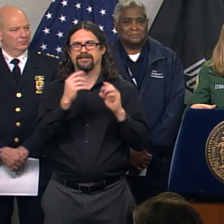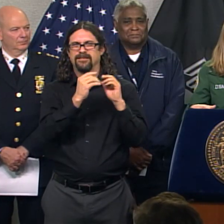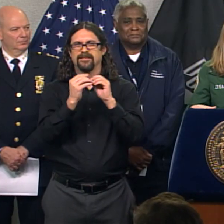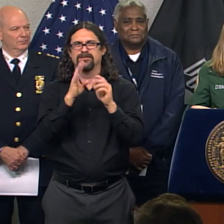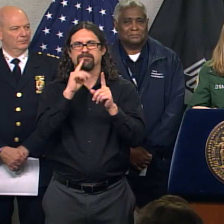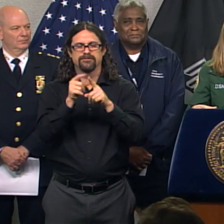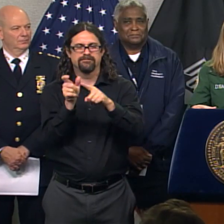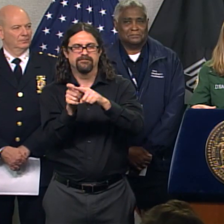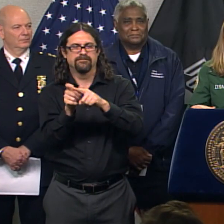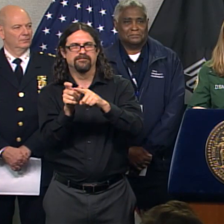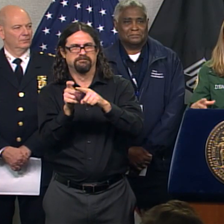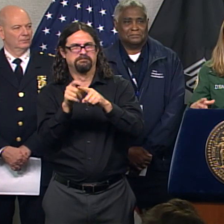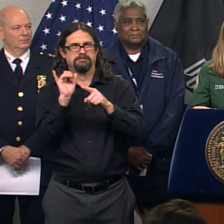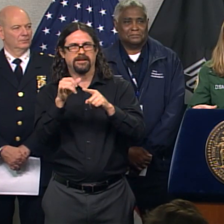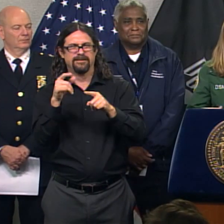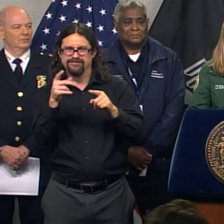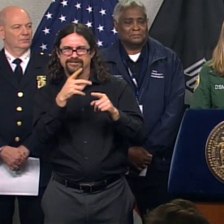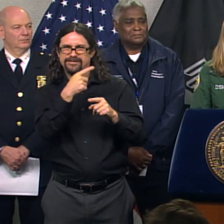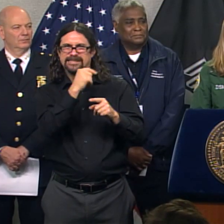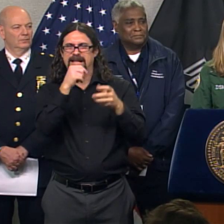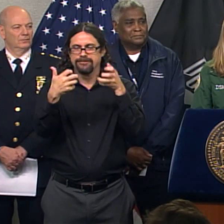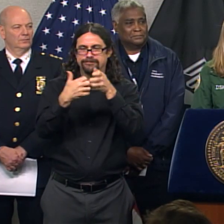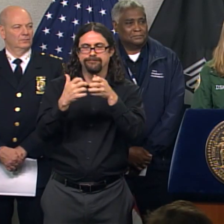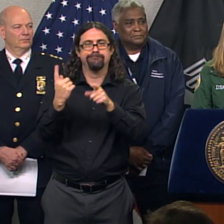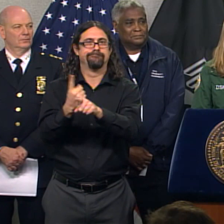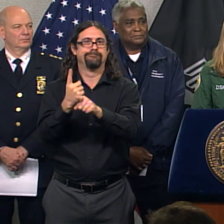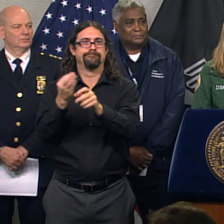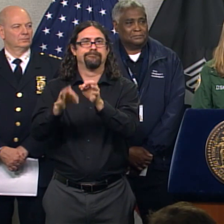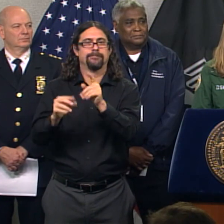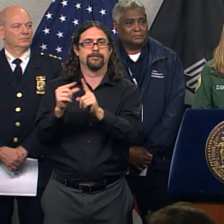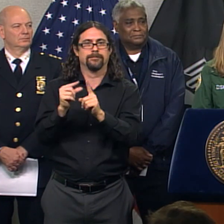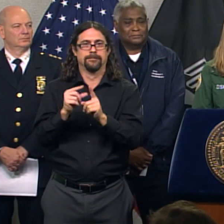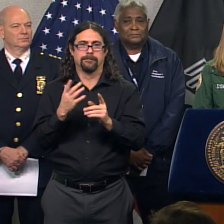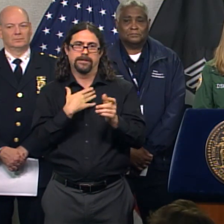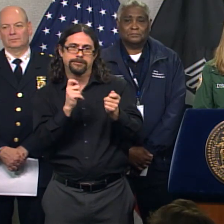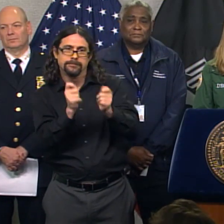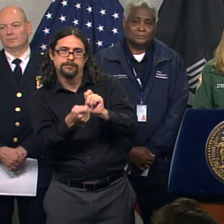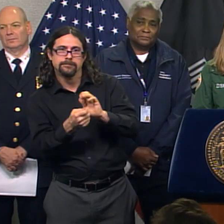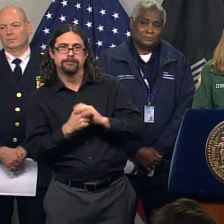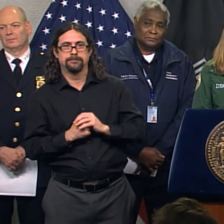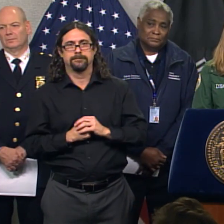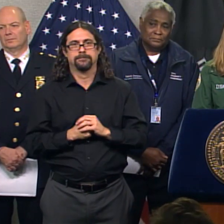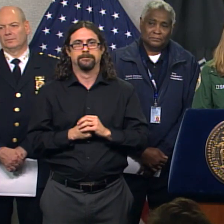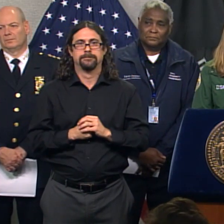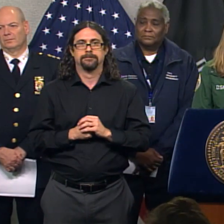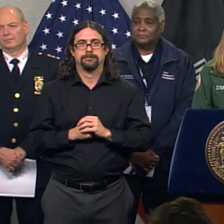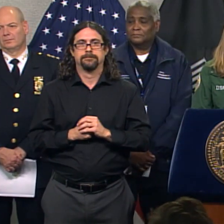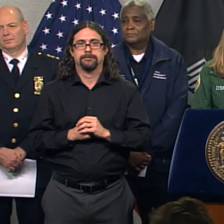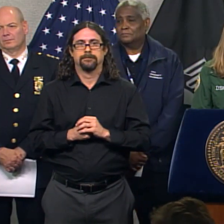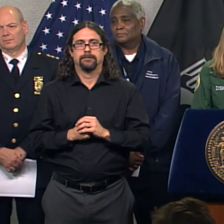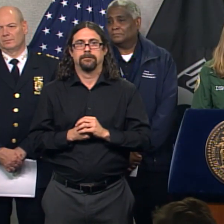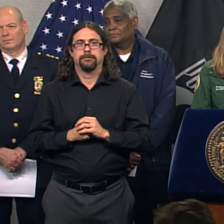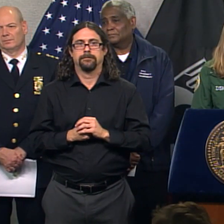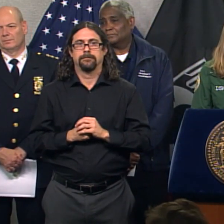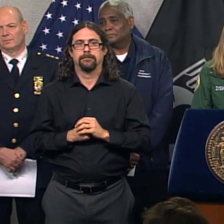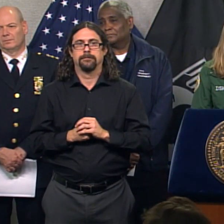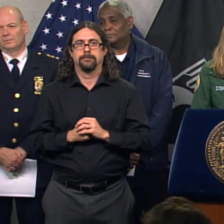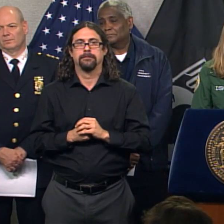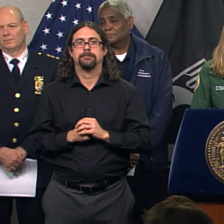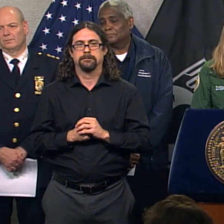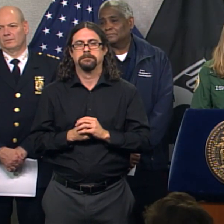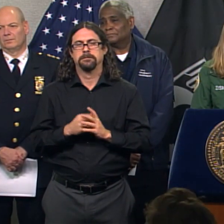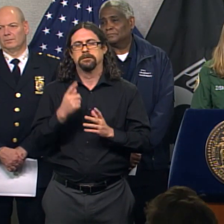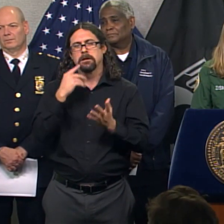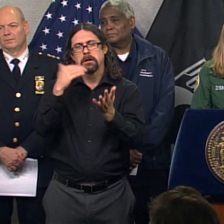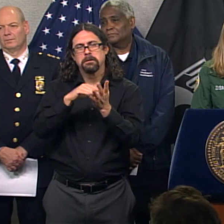little front-end loader plowing situation. You'll see them on construction sites. Like on the city's map, it says they haven't been